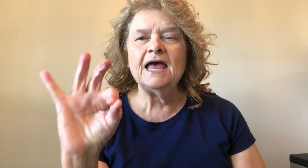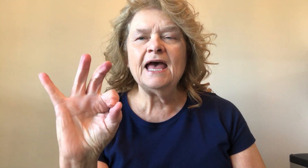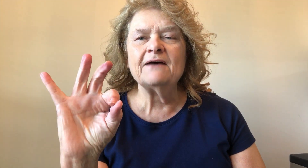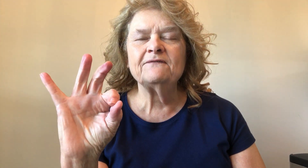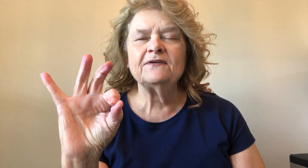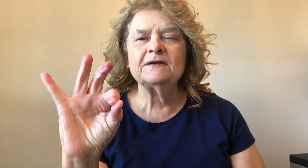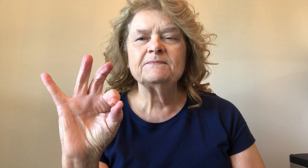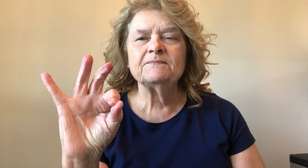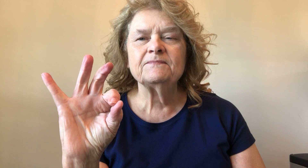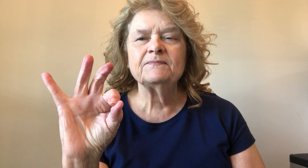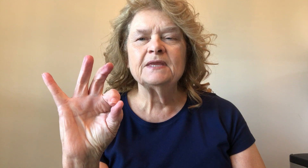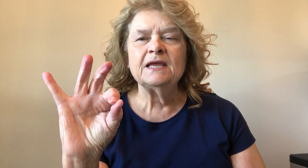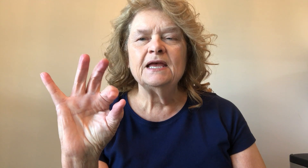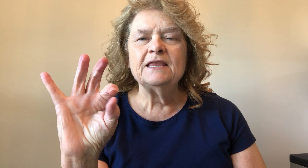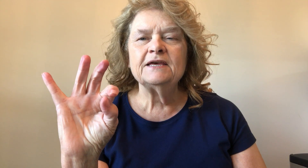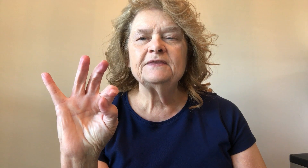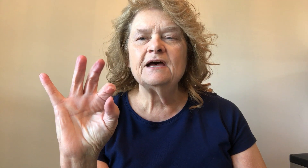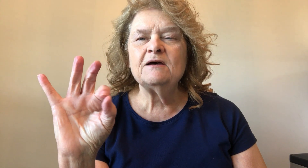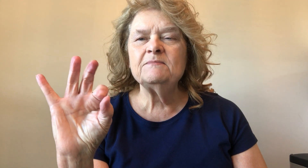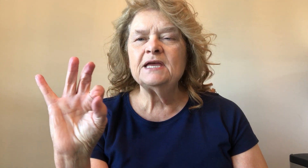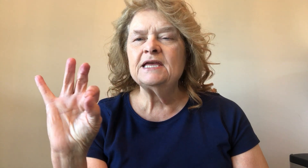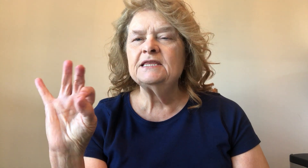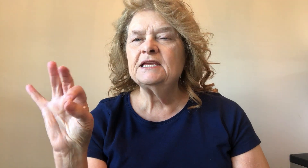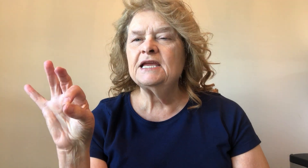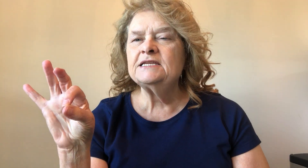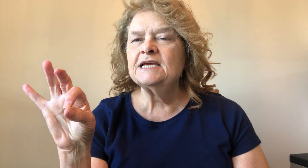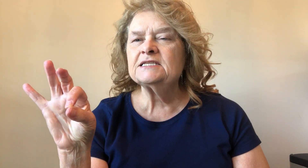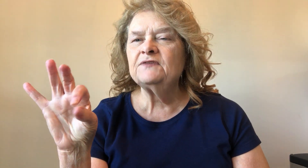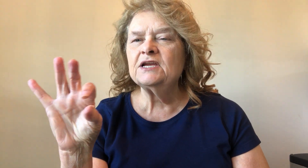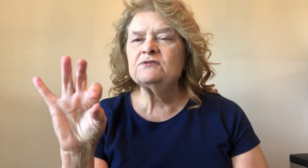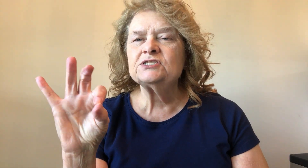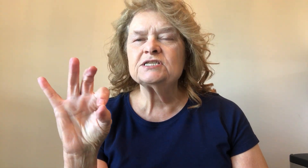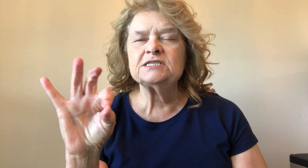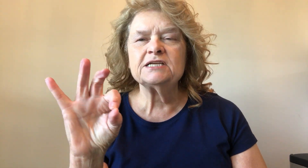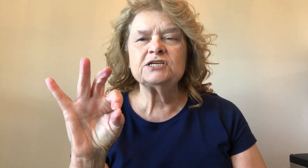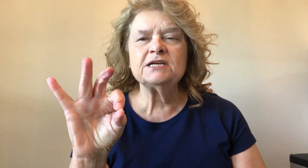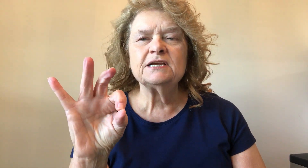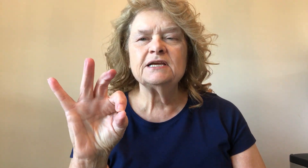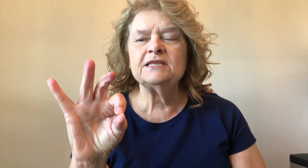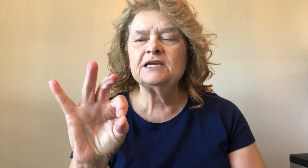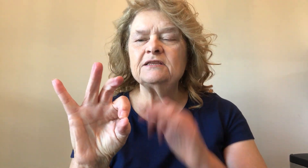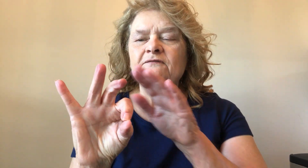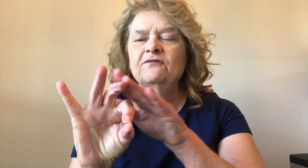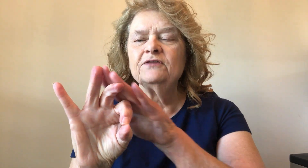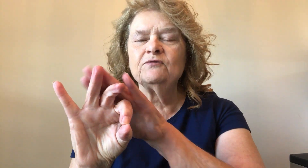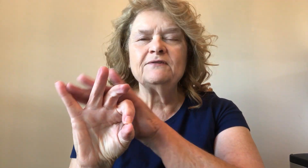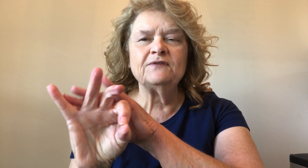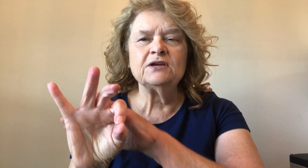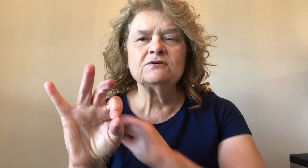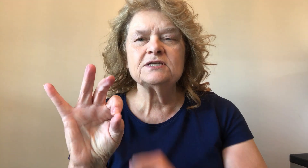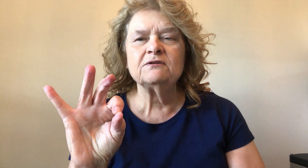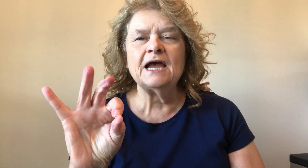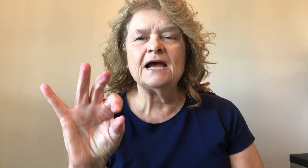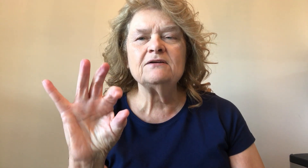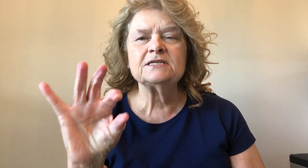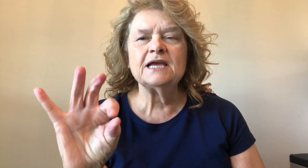F. The thumb and the index finger is just touching and the other three fingers are out.